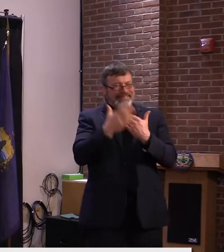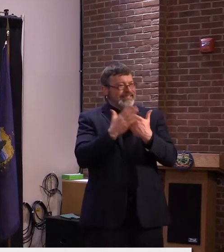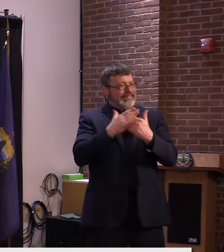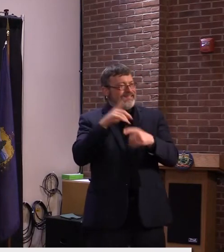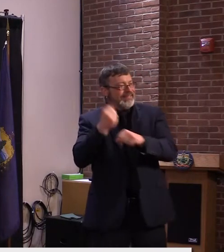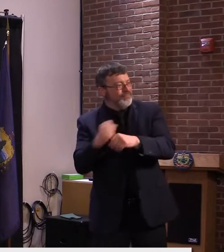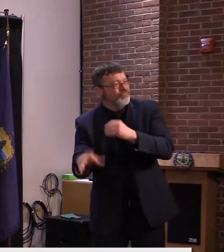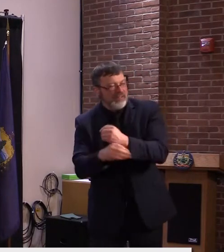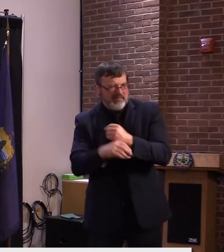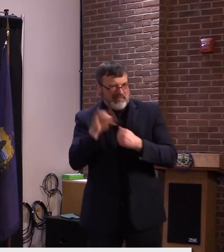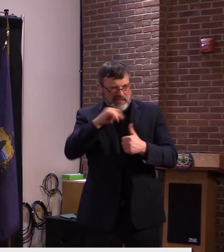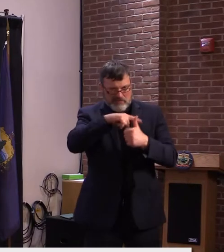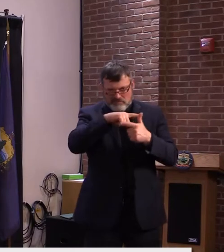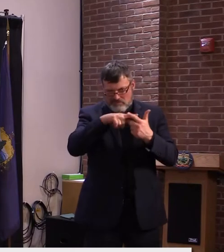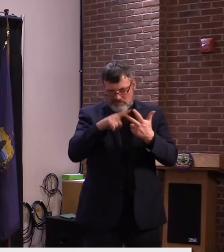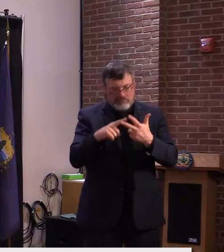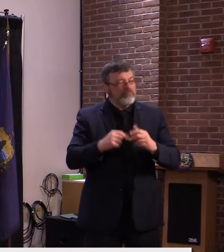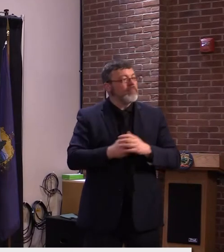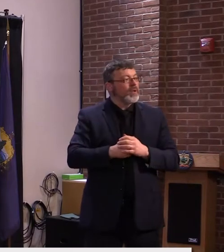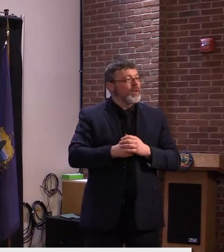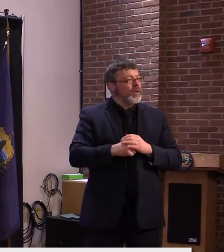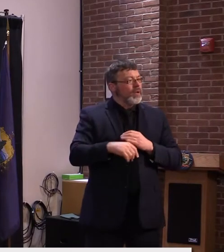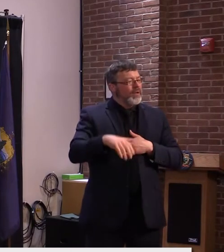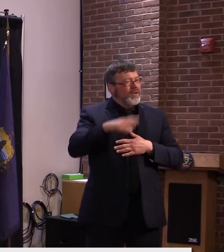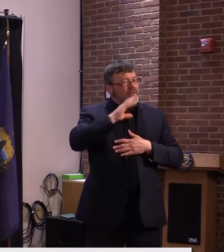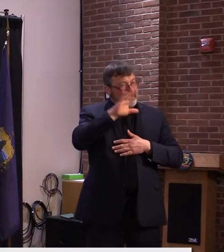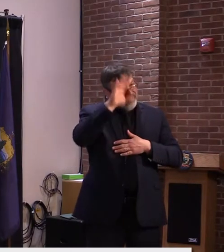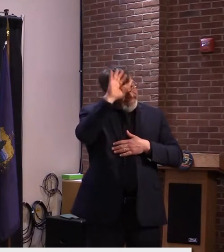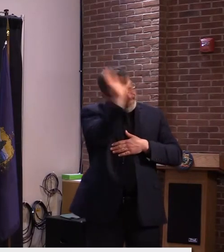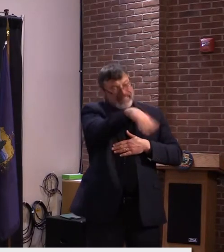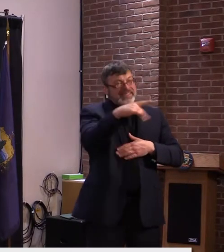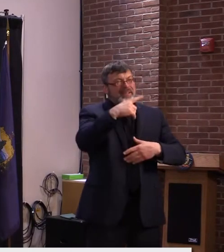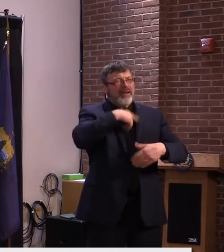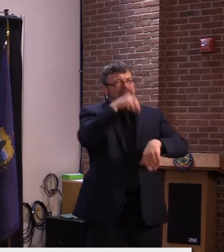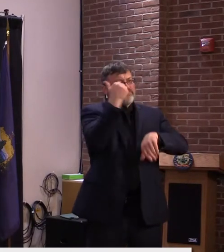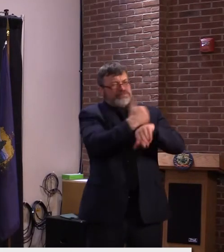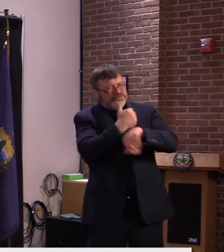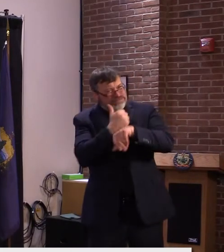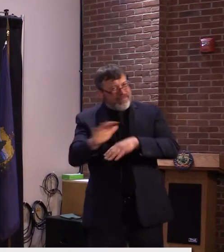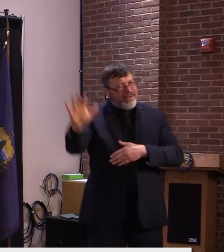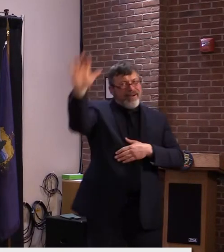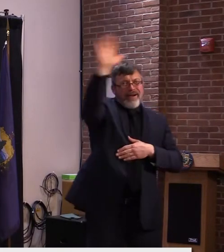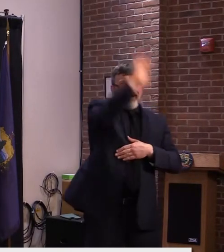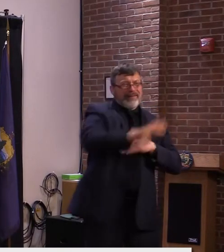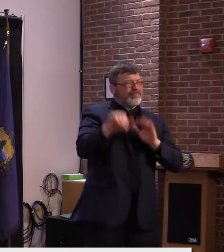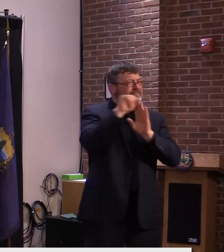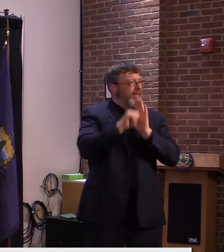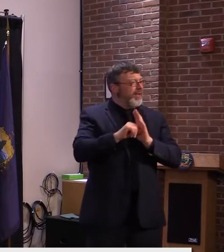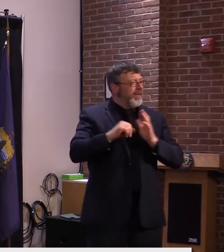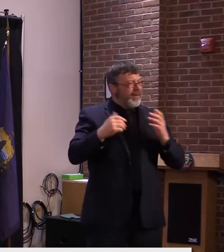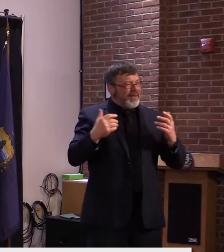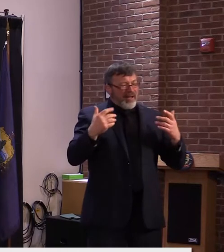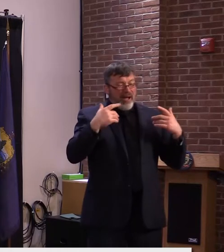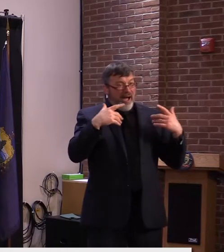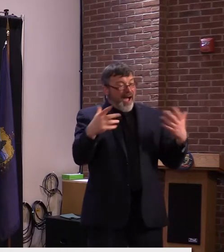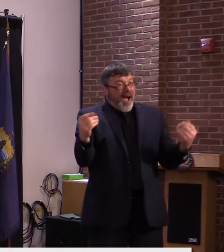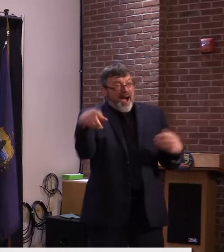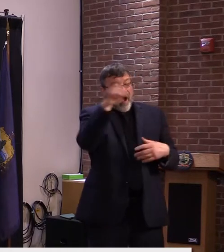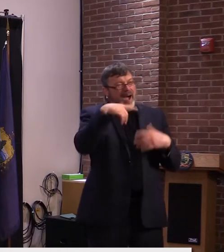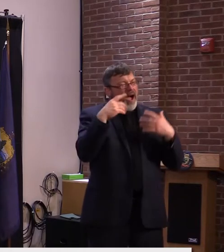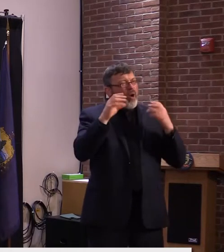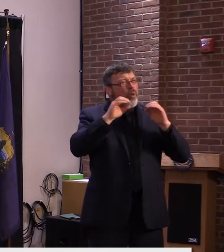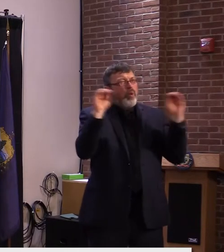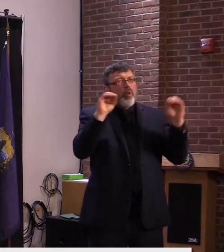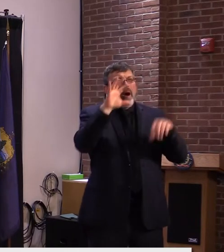we still have vaccine clinics available around the state, most with walk-in availability. And we continue working